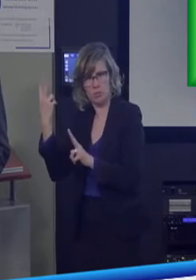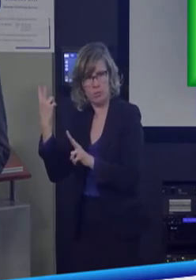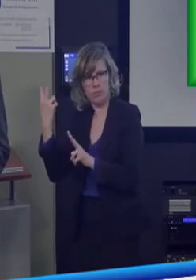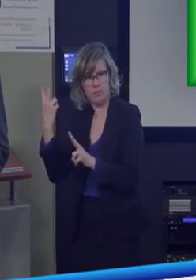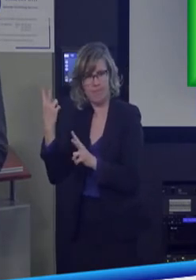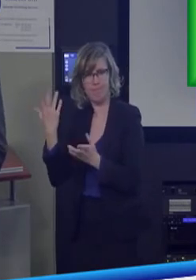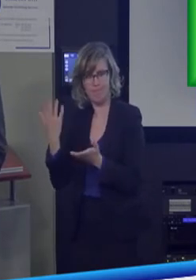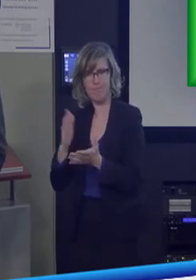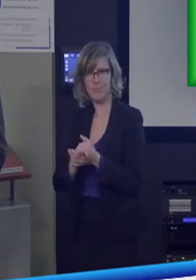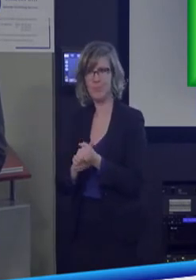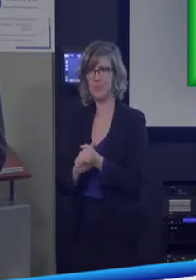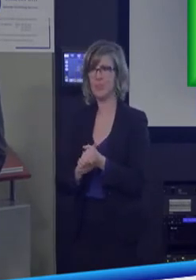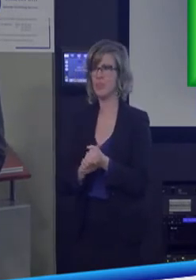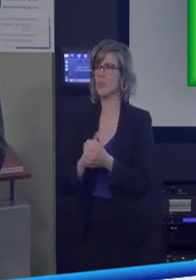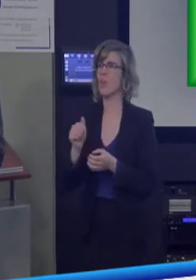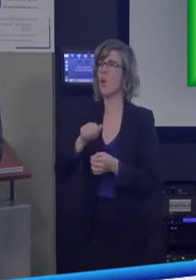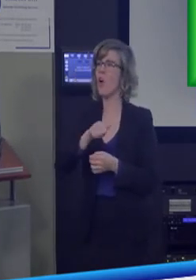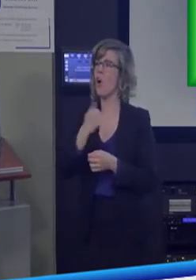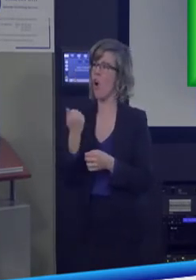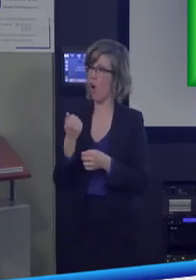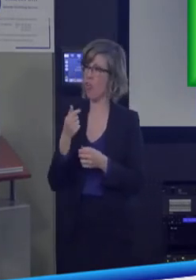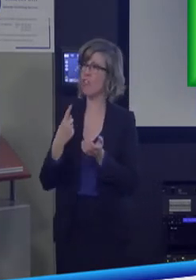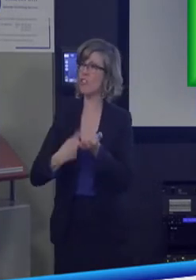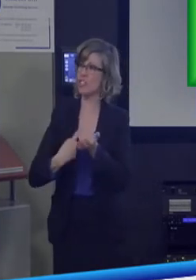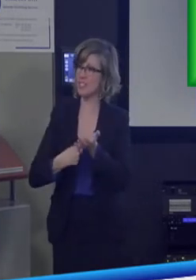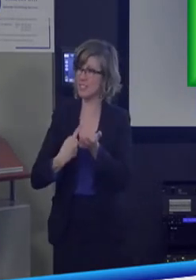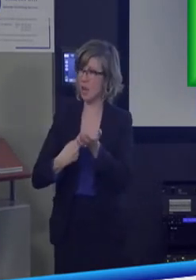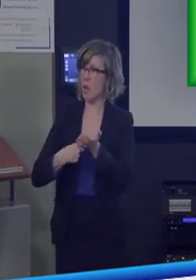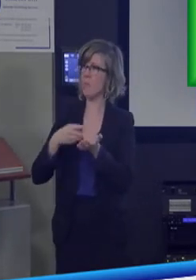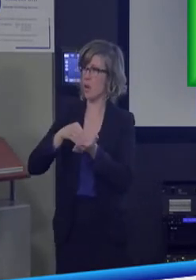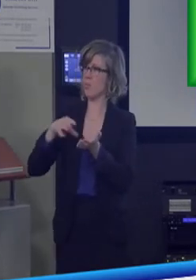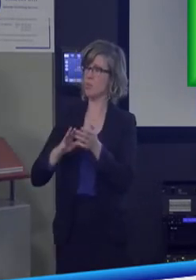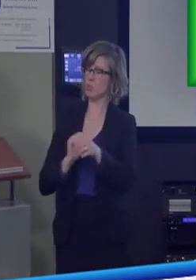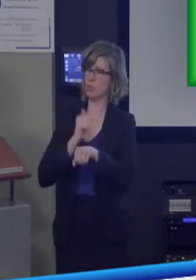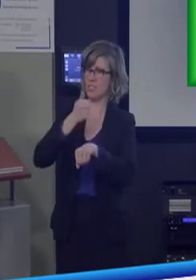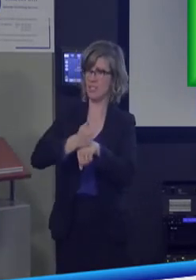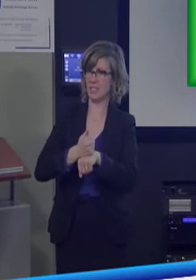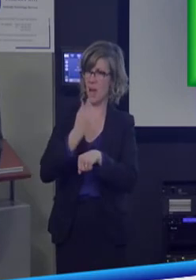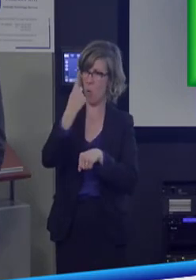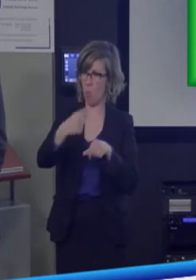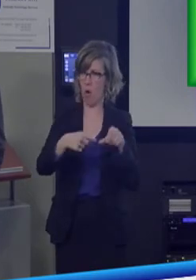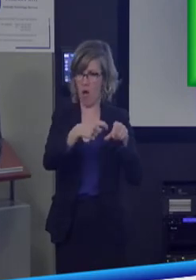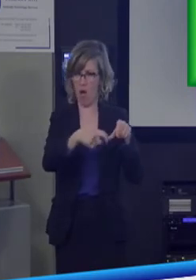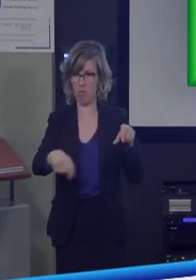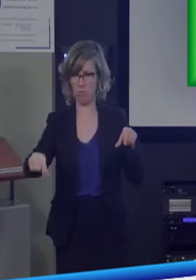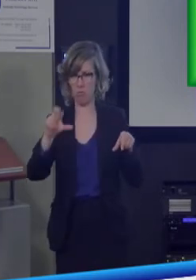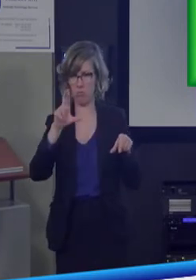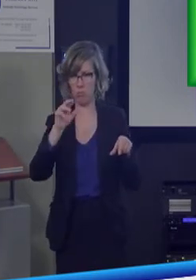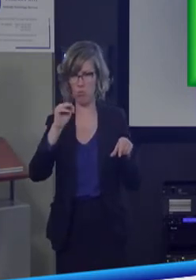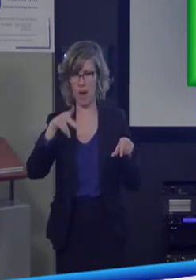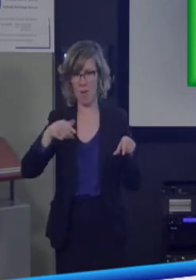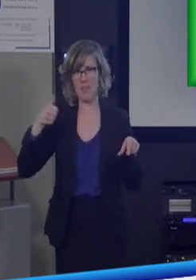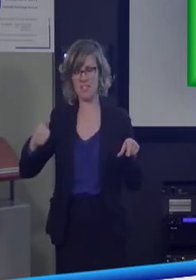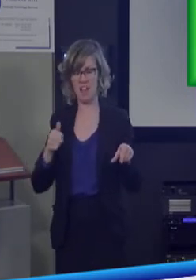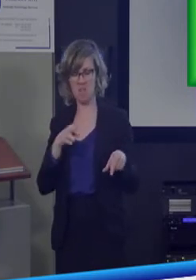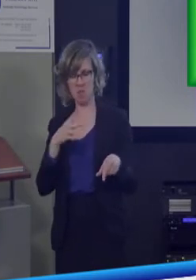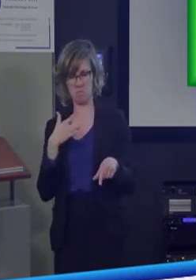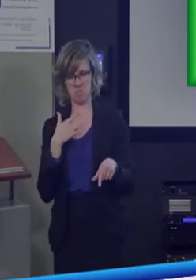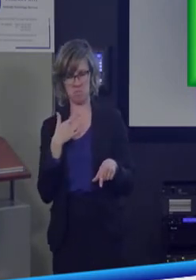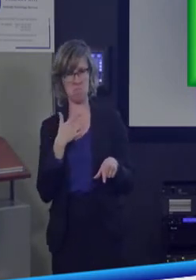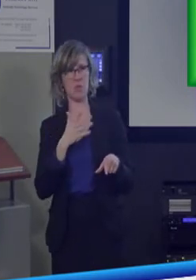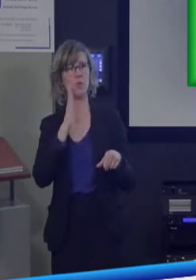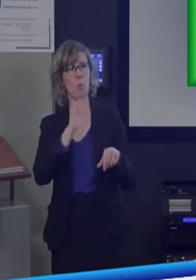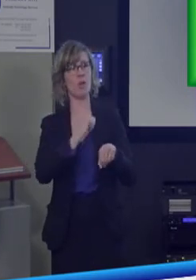Here's another one. They'll set up one ramp. They kind of have predictions about what's going to matter. So they set up a high ramp on a